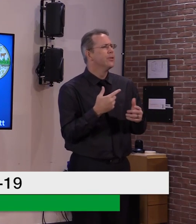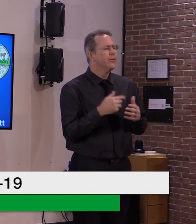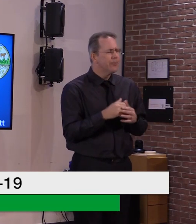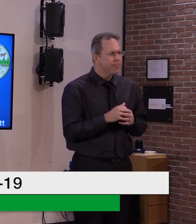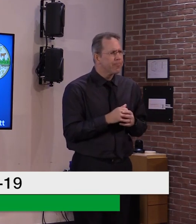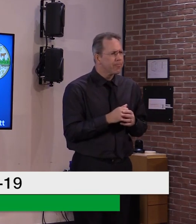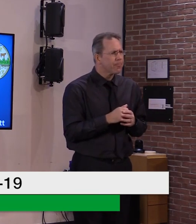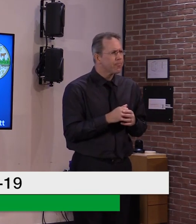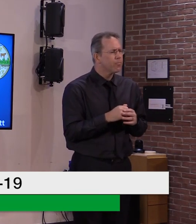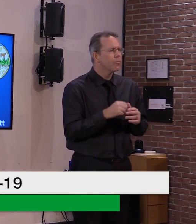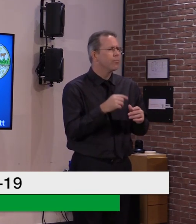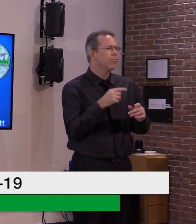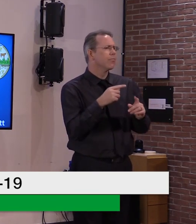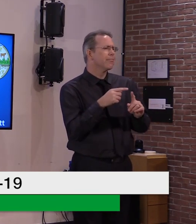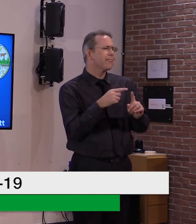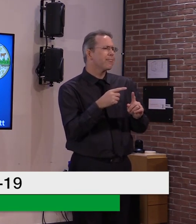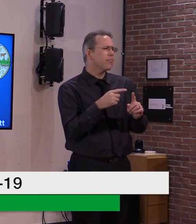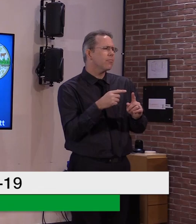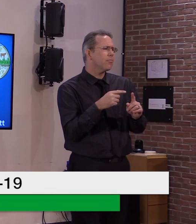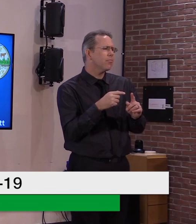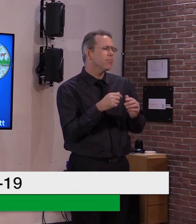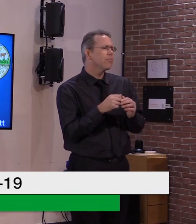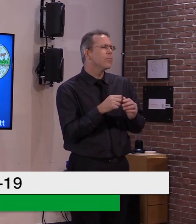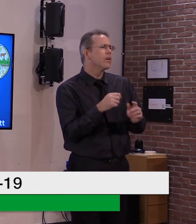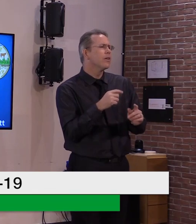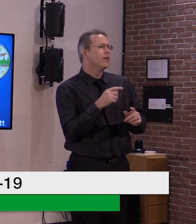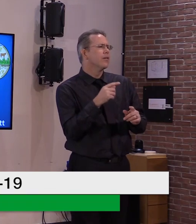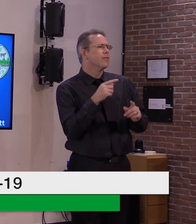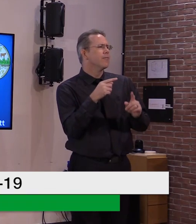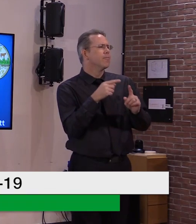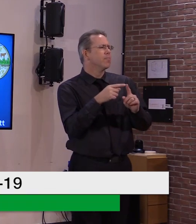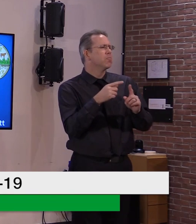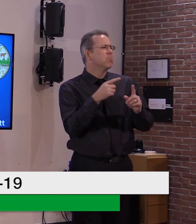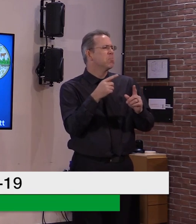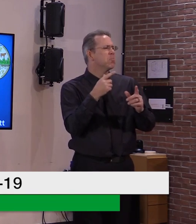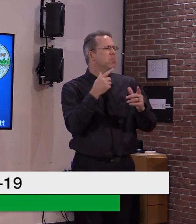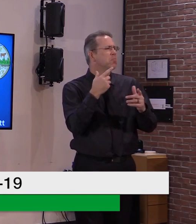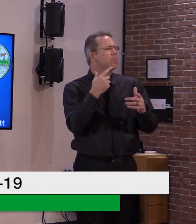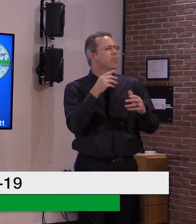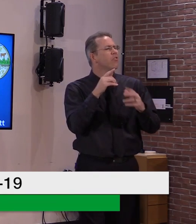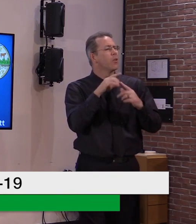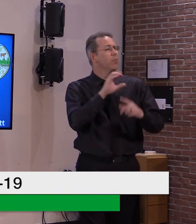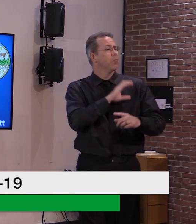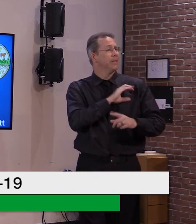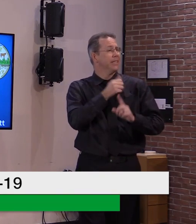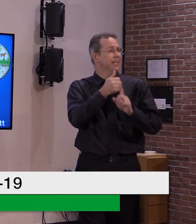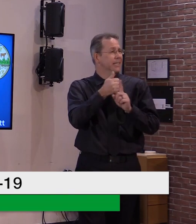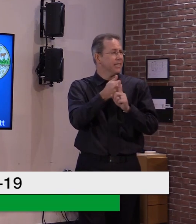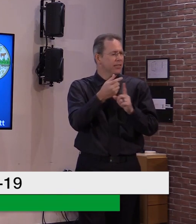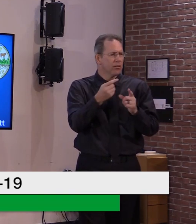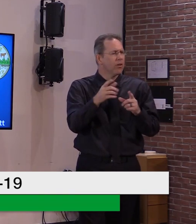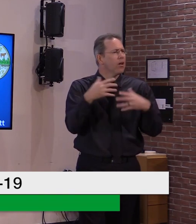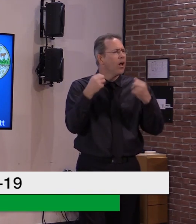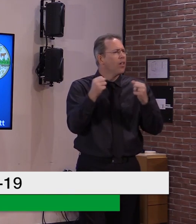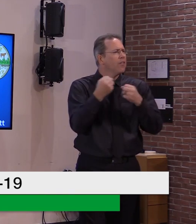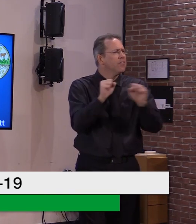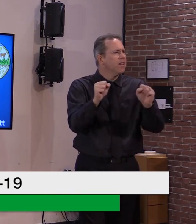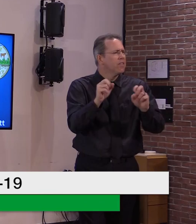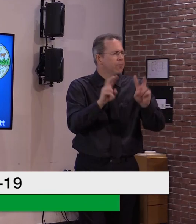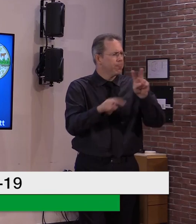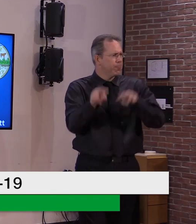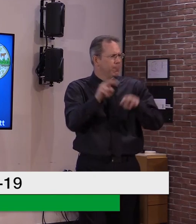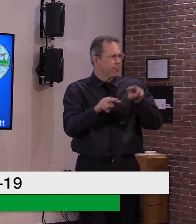businesses for these health and safety assessments and then secondly there they get fed these point in time